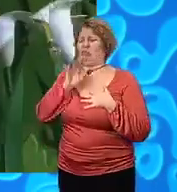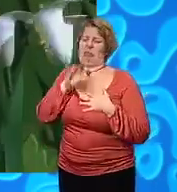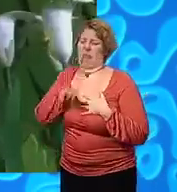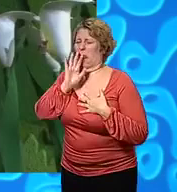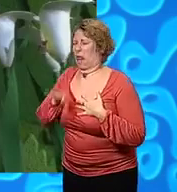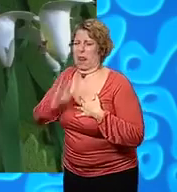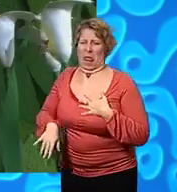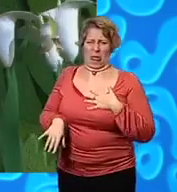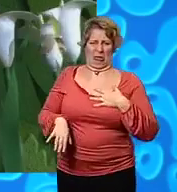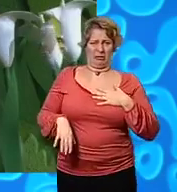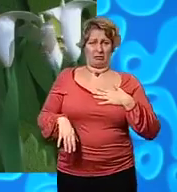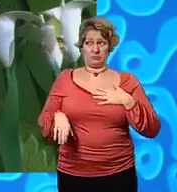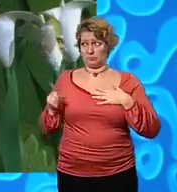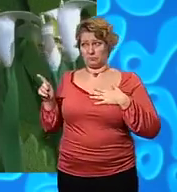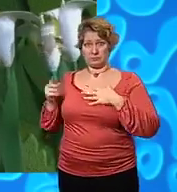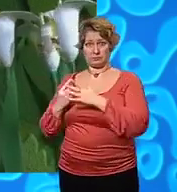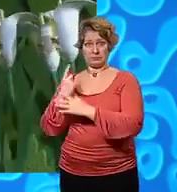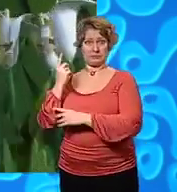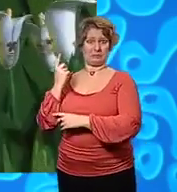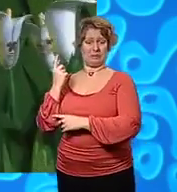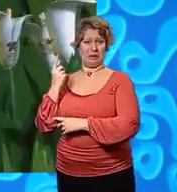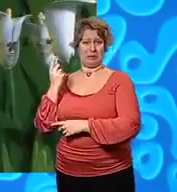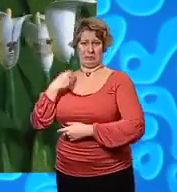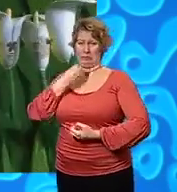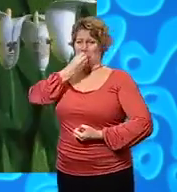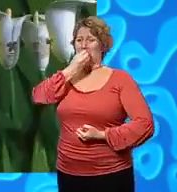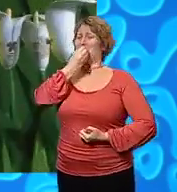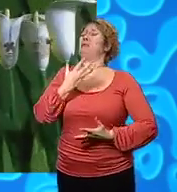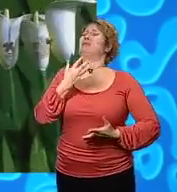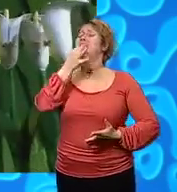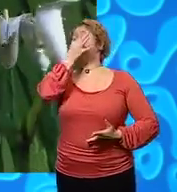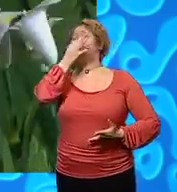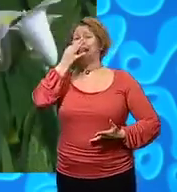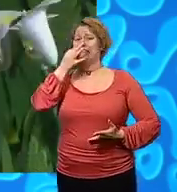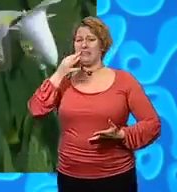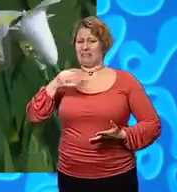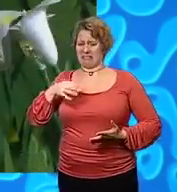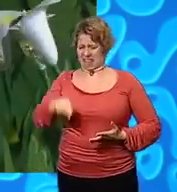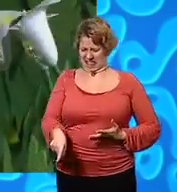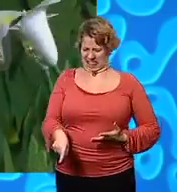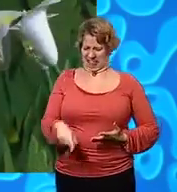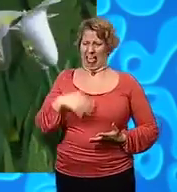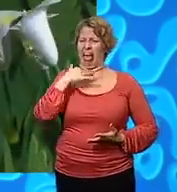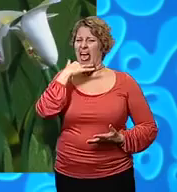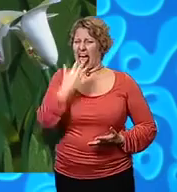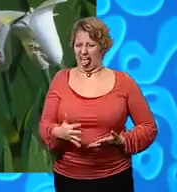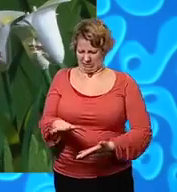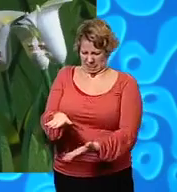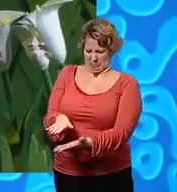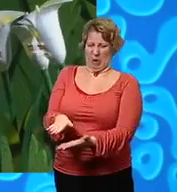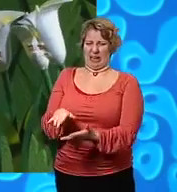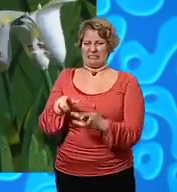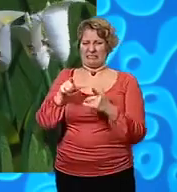spit, spit," said the lilies. "How can we beautiful lilies share a bed with you, small, ugly